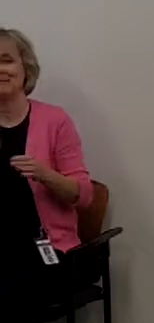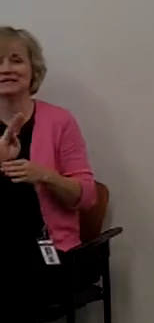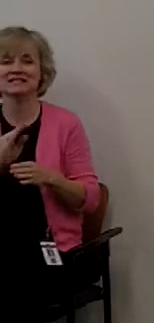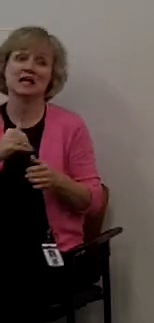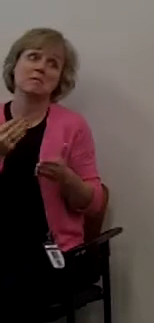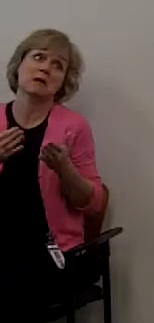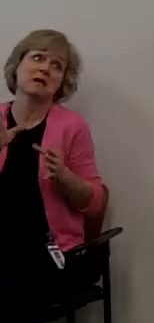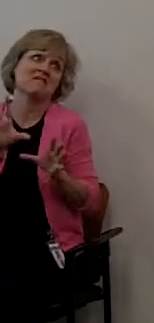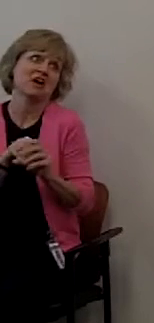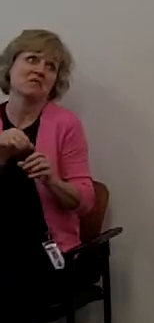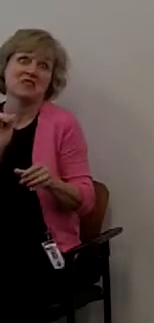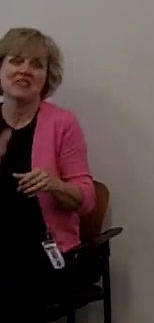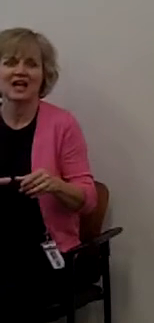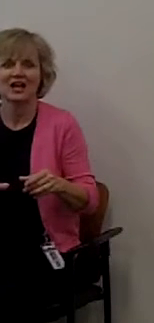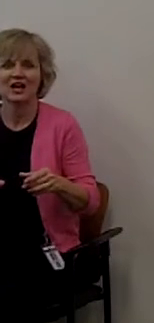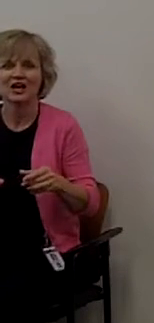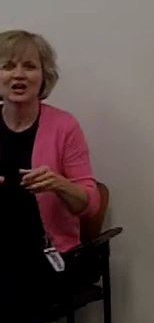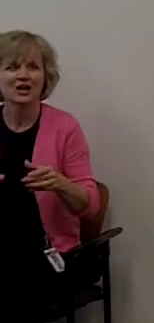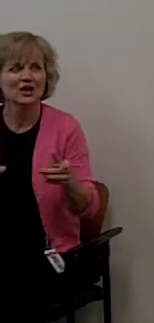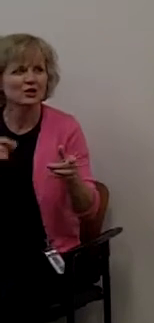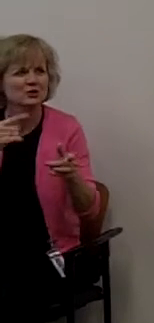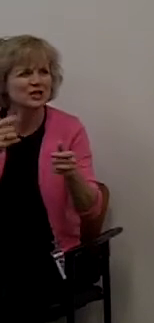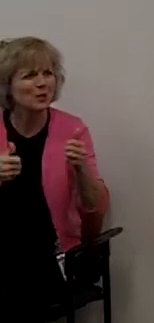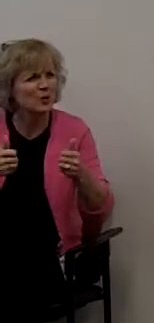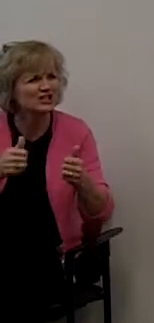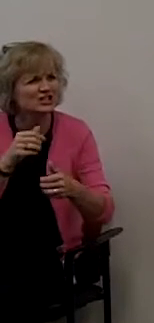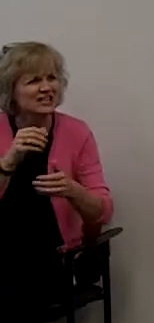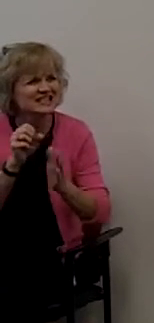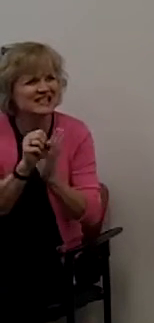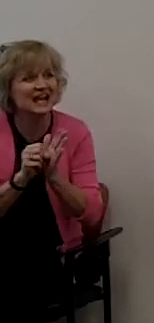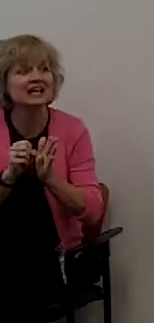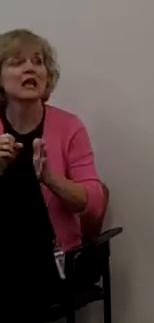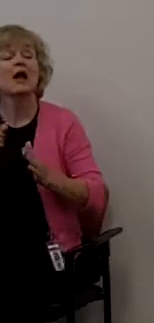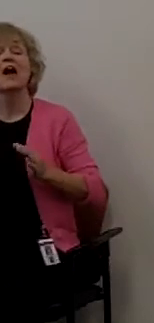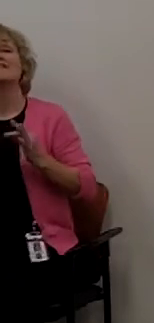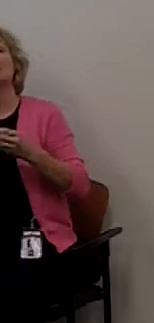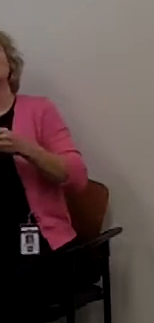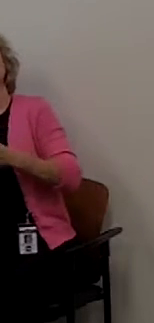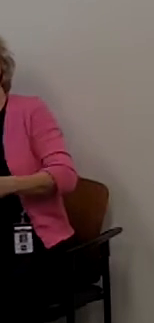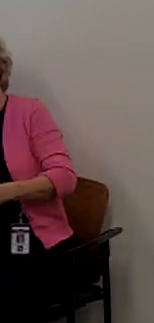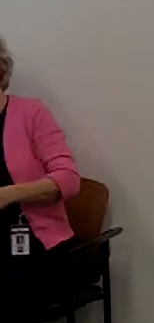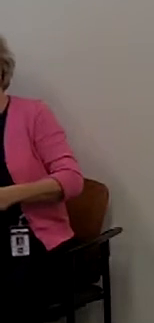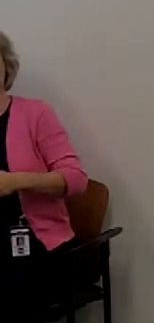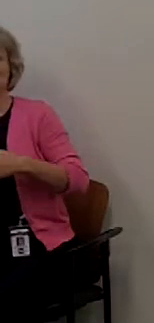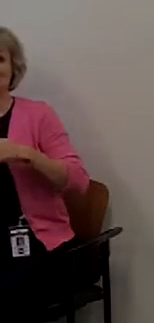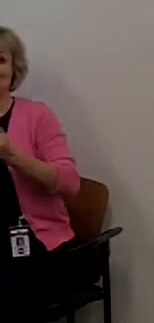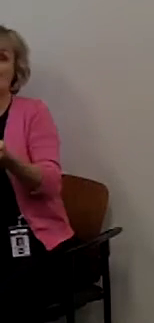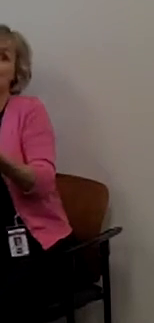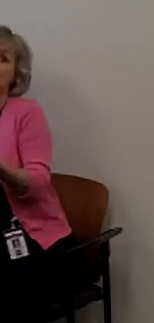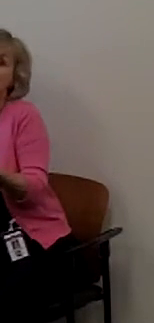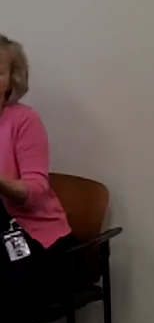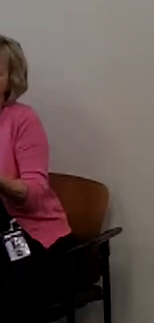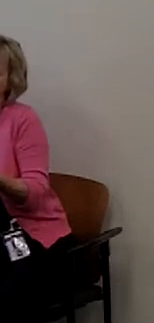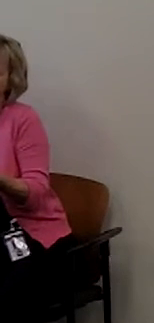I would possibly go into. Sorry, did you tell us the state? Where are they? They're in Arizona right now, so it's still medical.